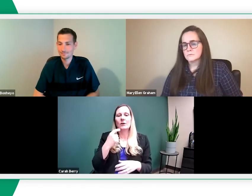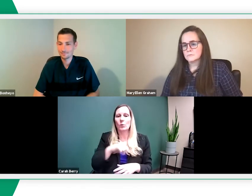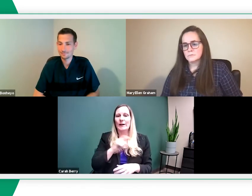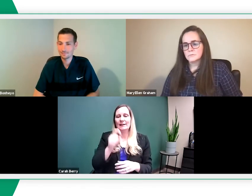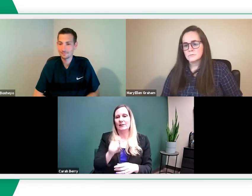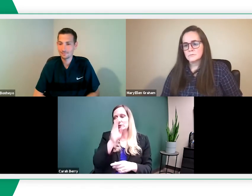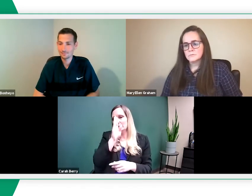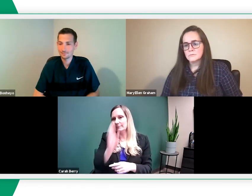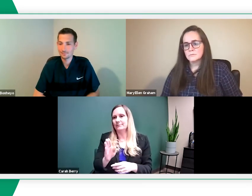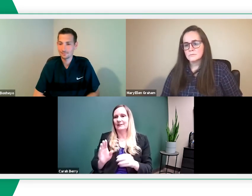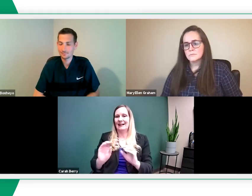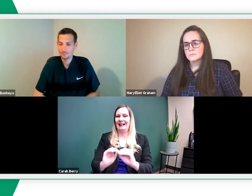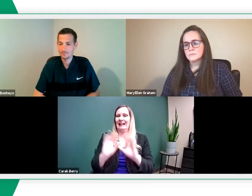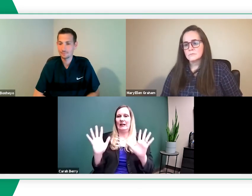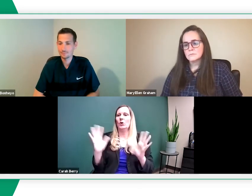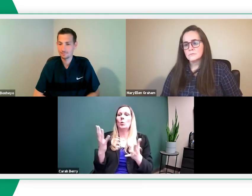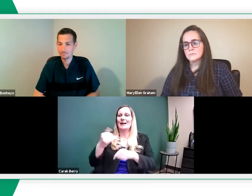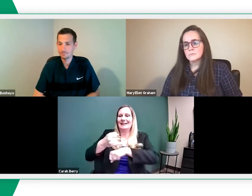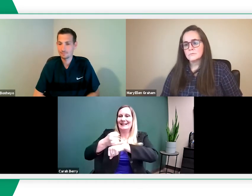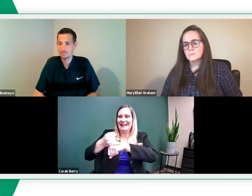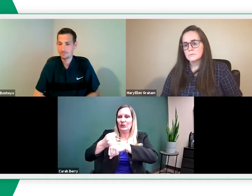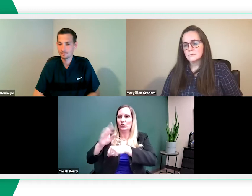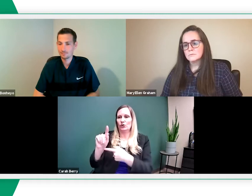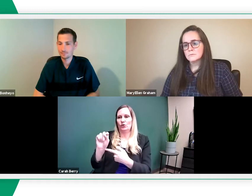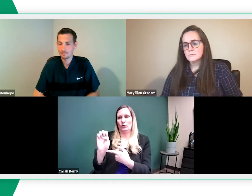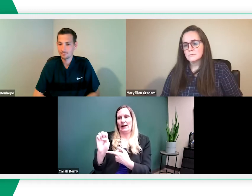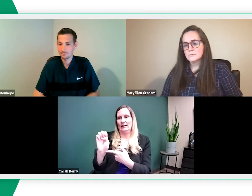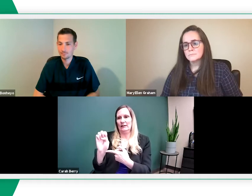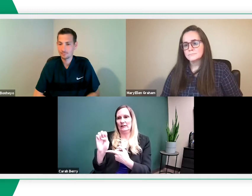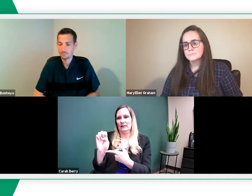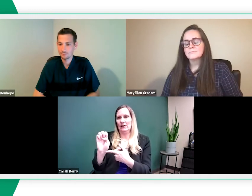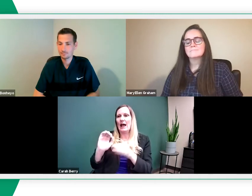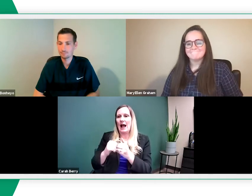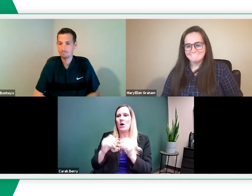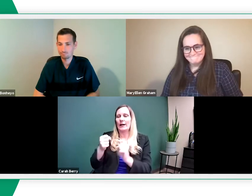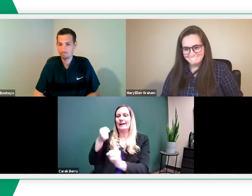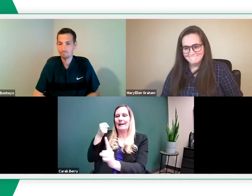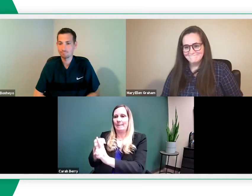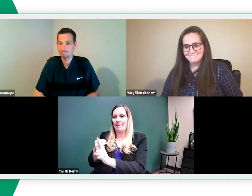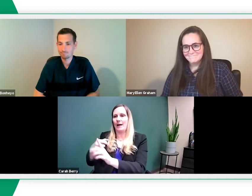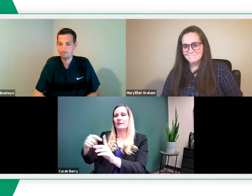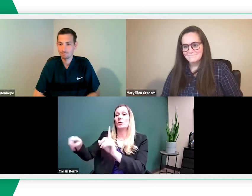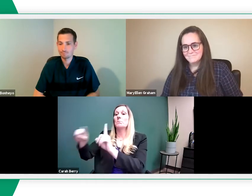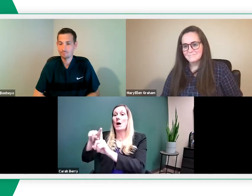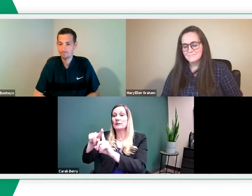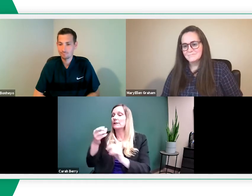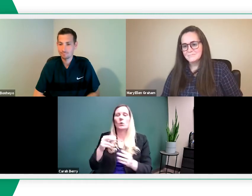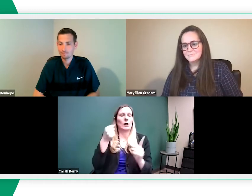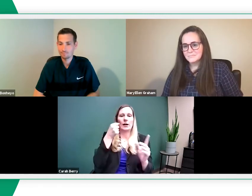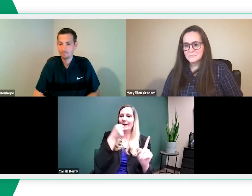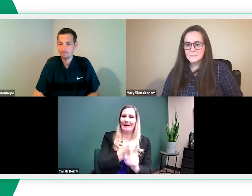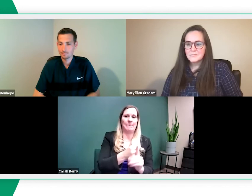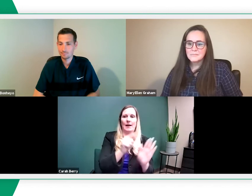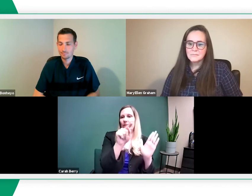If anything, we need to just be direct and be clear, as especially also for the interest rate, how that